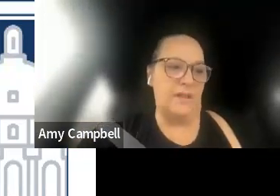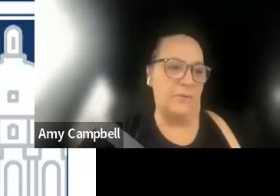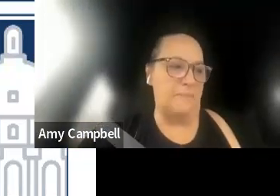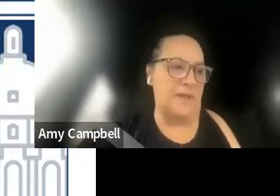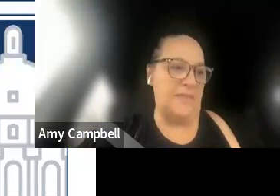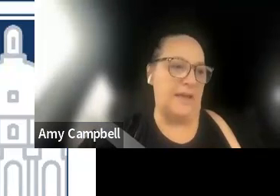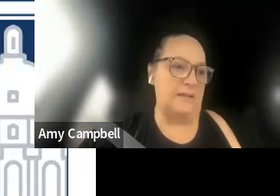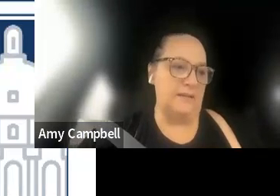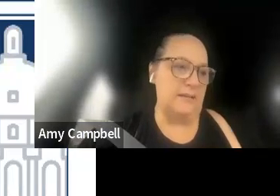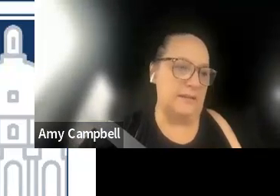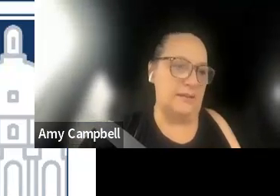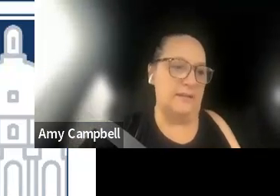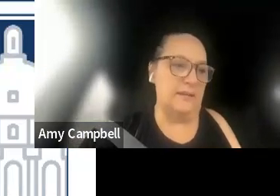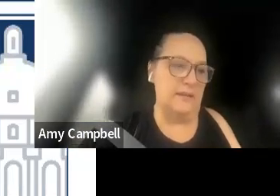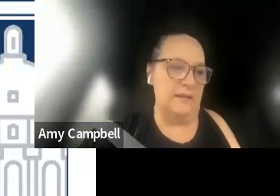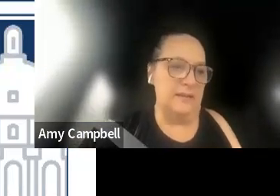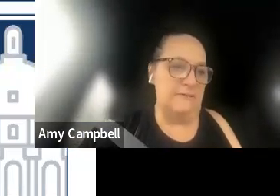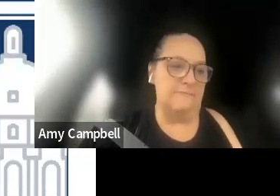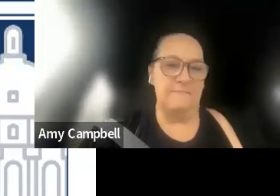to follow up on that.